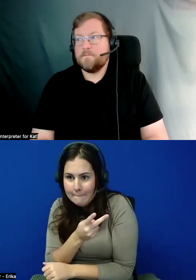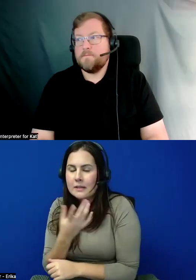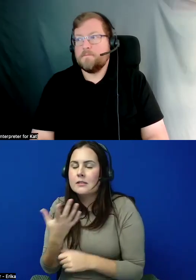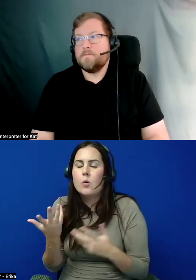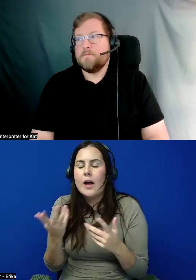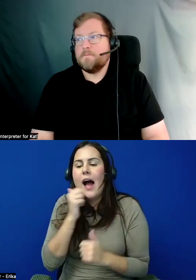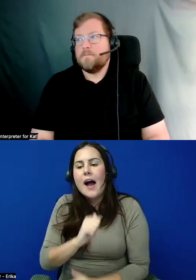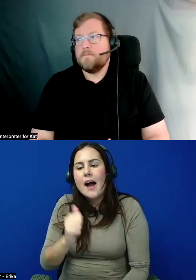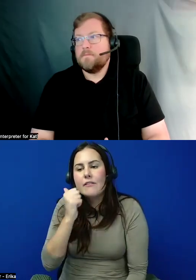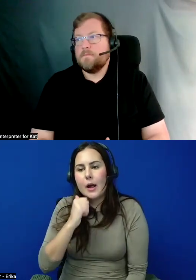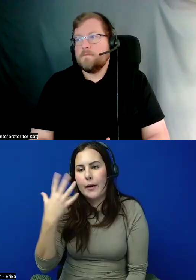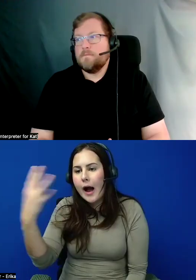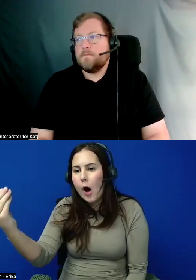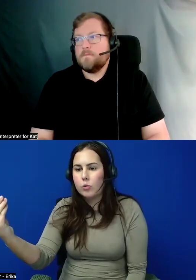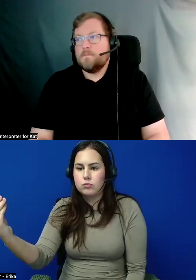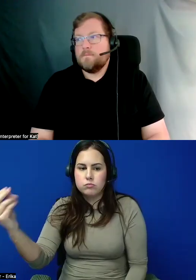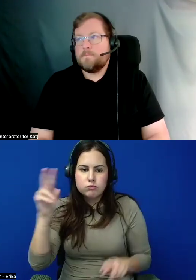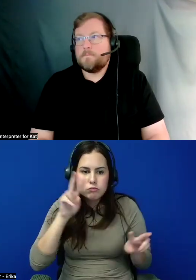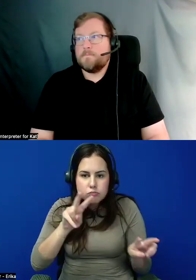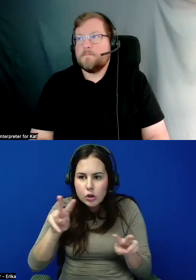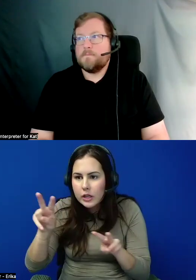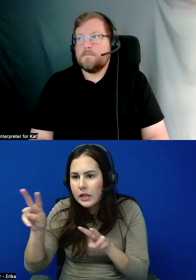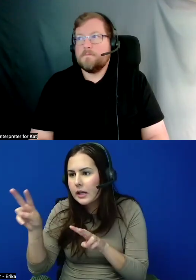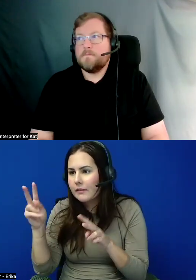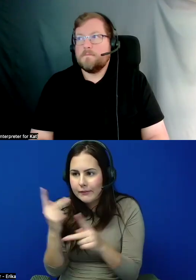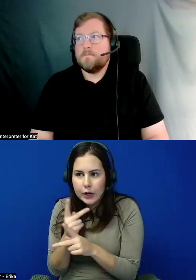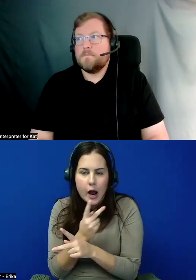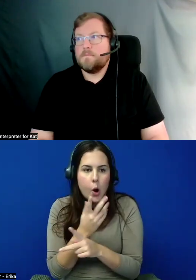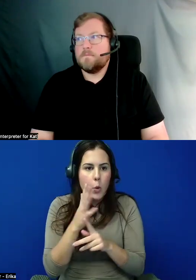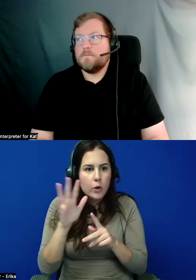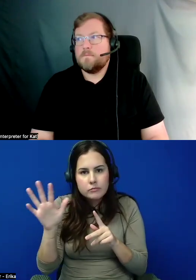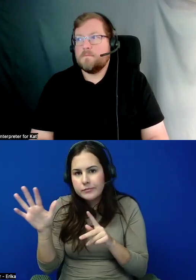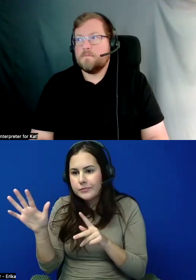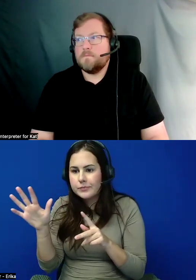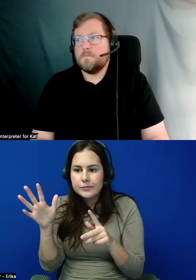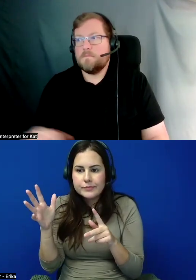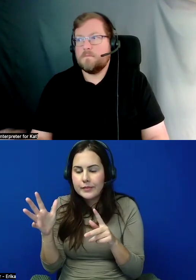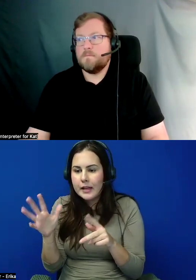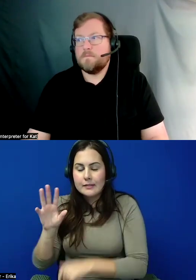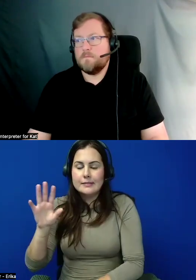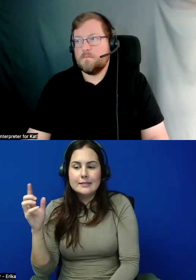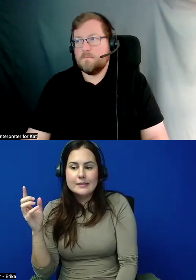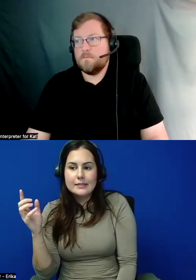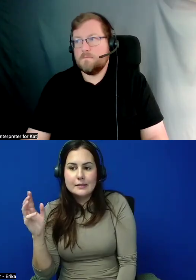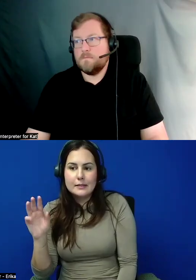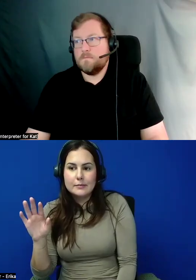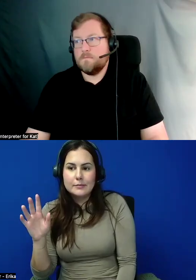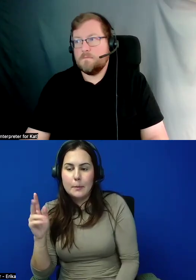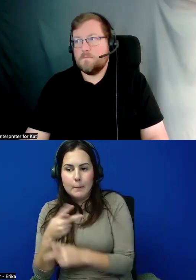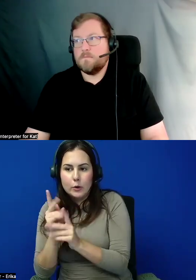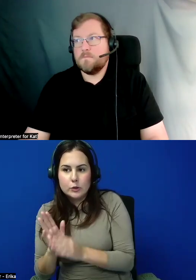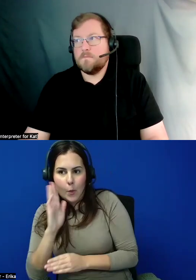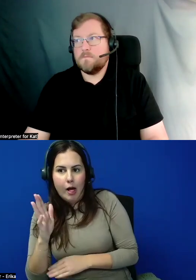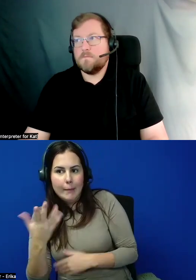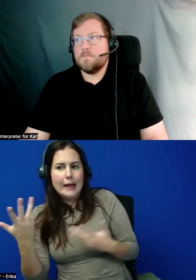looking. We'd literally pull up alongside of a boat in the harbor, and like Maida would call up like, hey, can we see your boat? And then